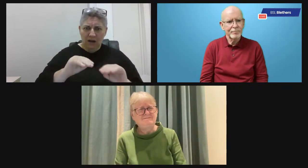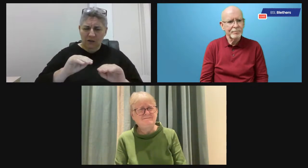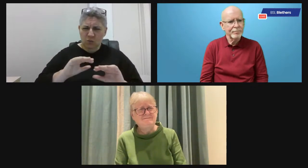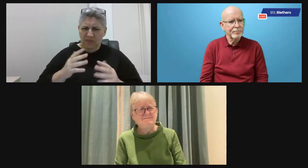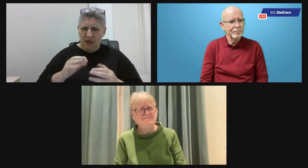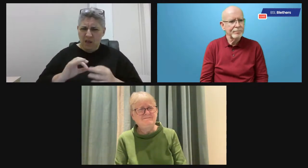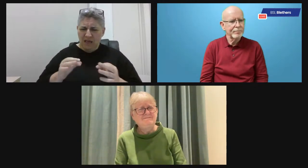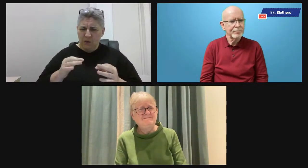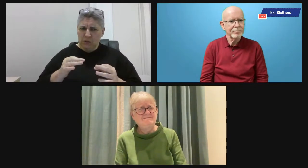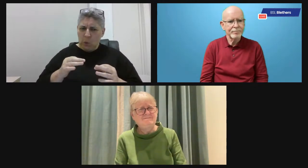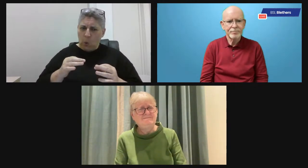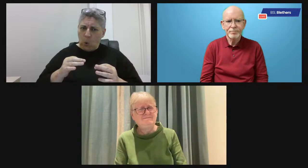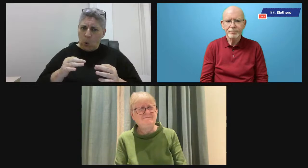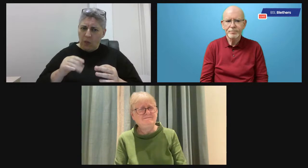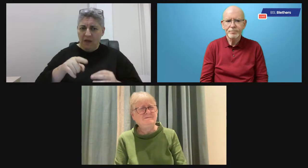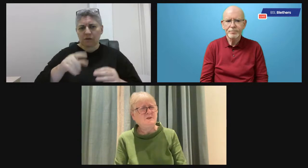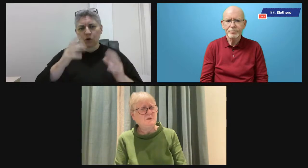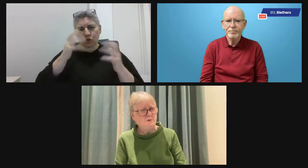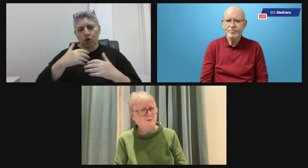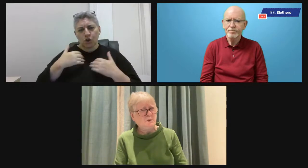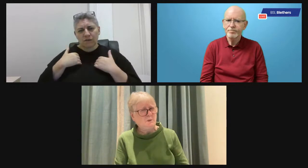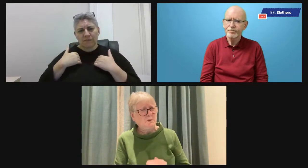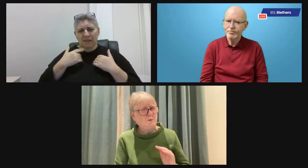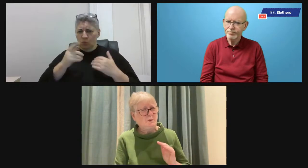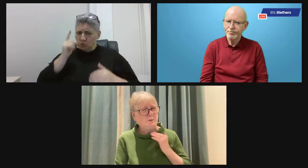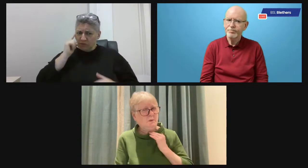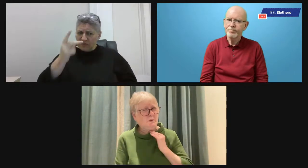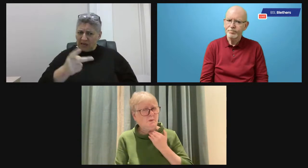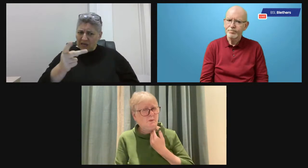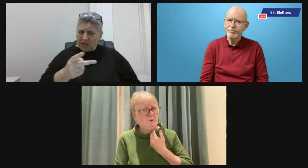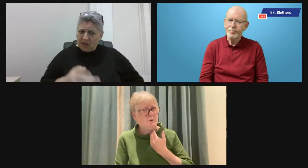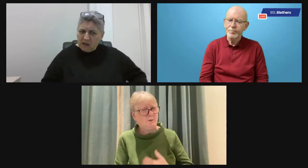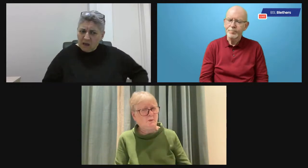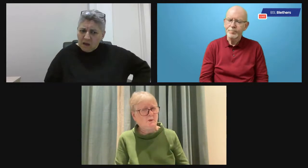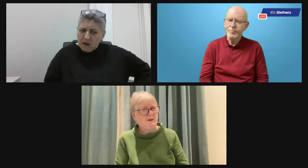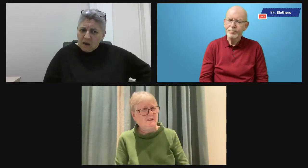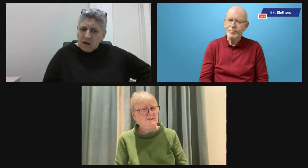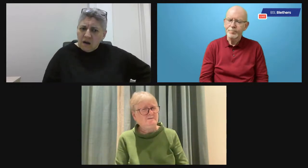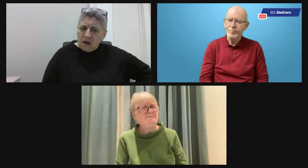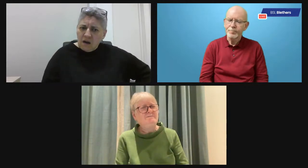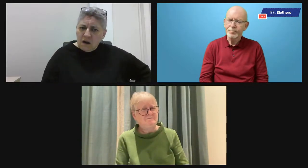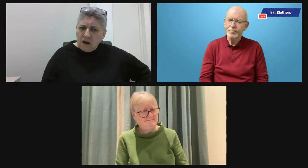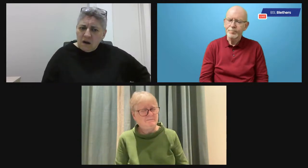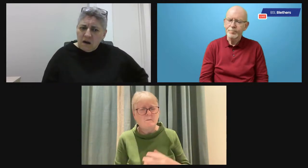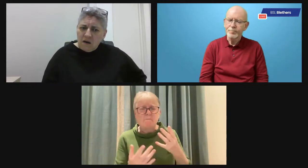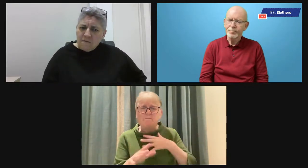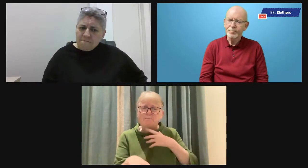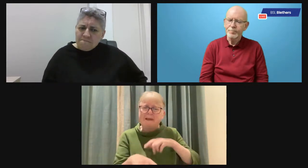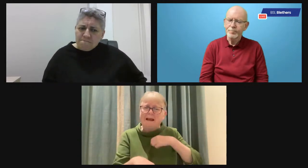live in Scotland and there's maybe a course away down in England, there's nothing here. So that concerns me as well. Yeah, it's What do you tricky.